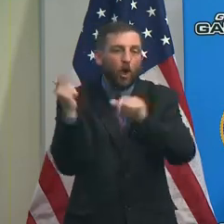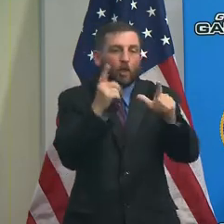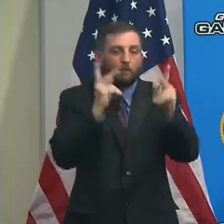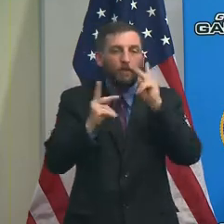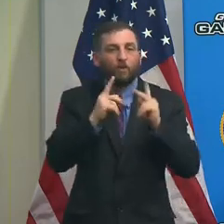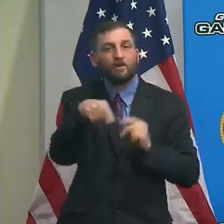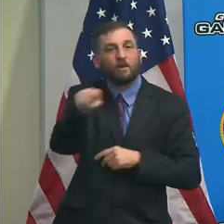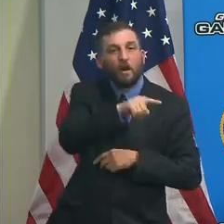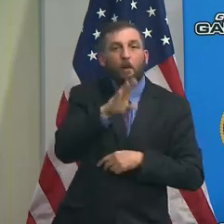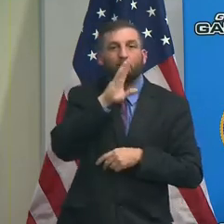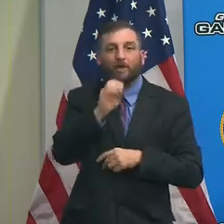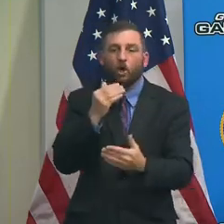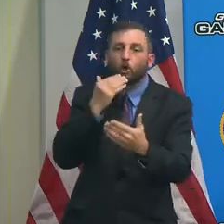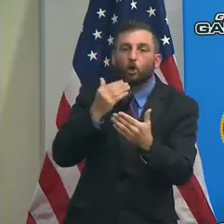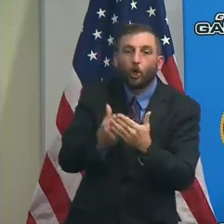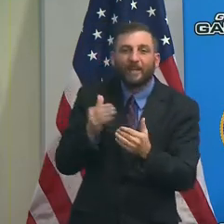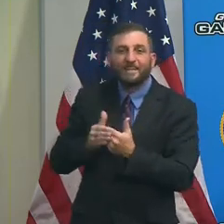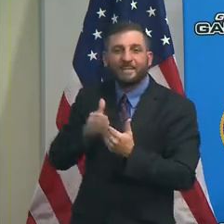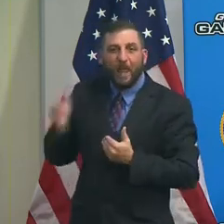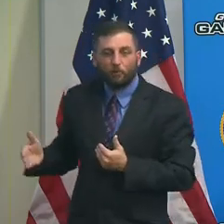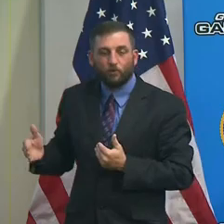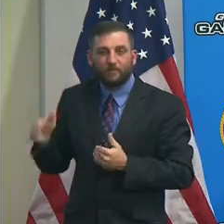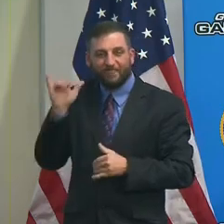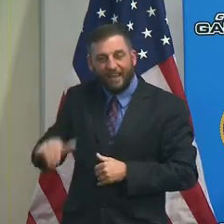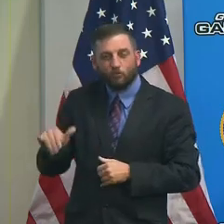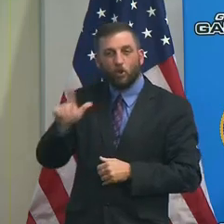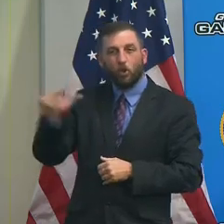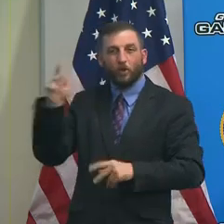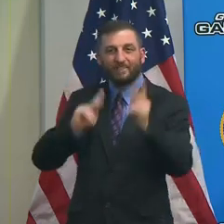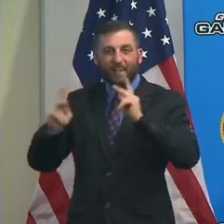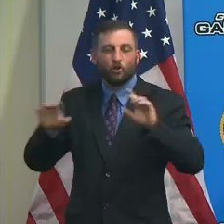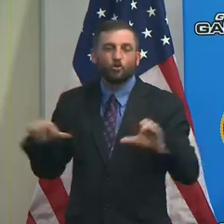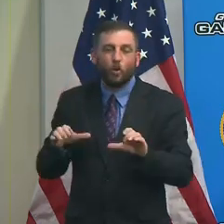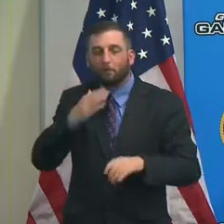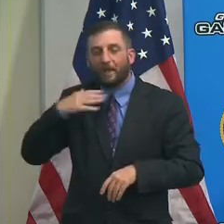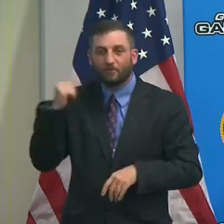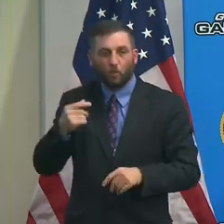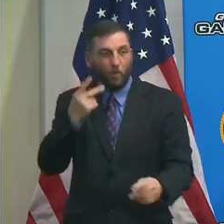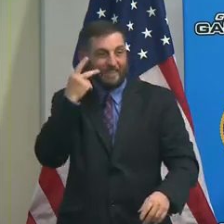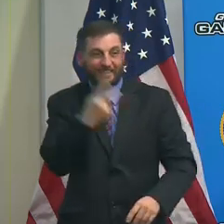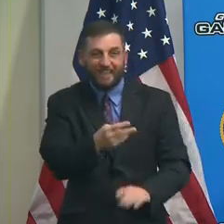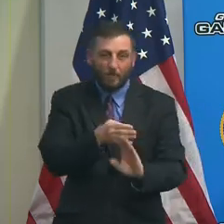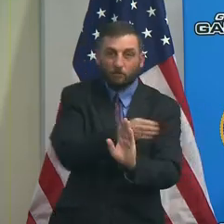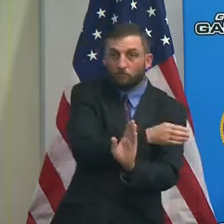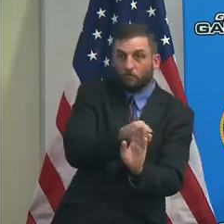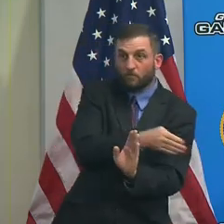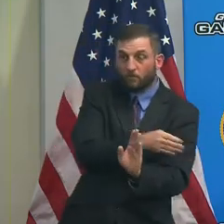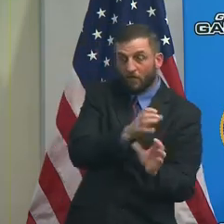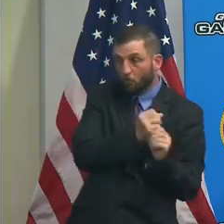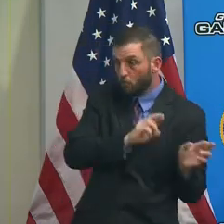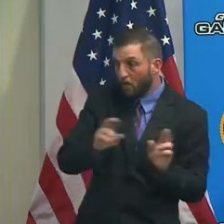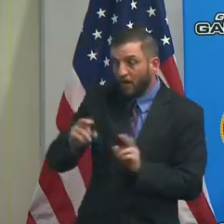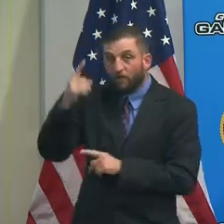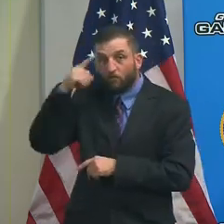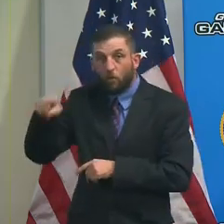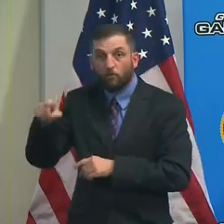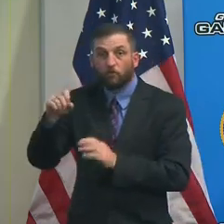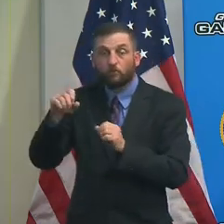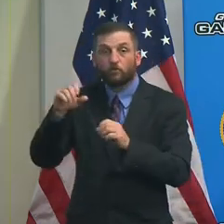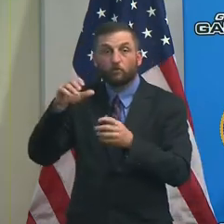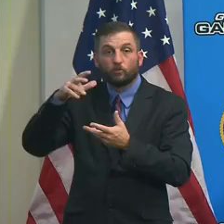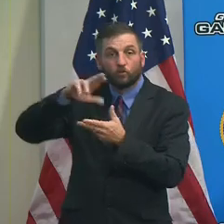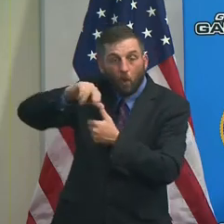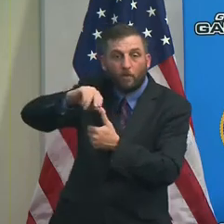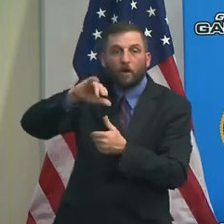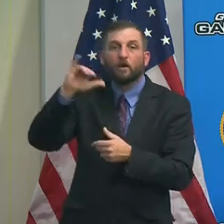what Louisianans do best. We're seeing it as we prepare for the storm, especially the faith-based community. And we know we're